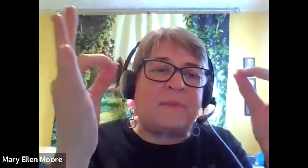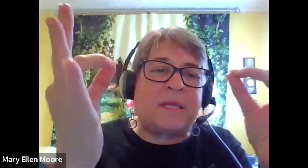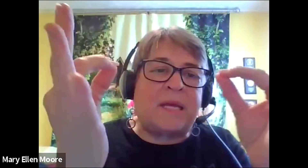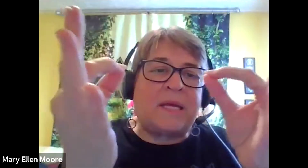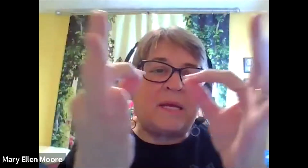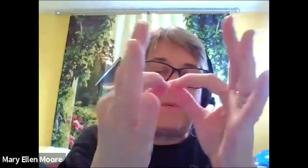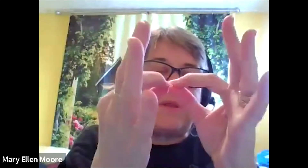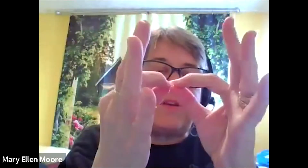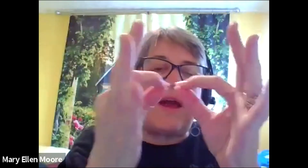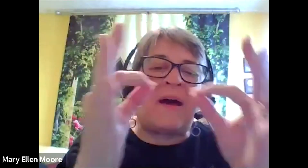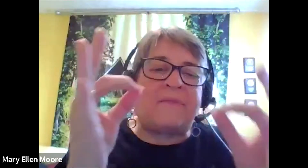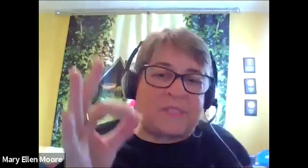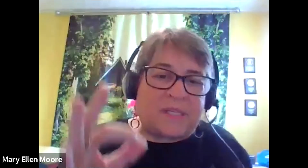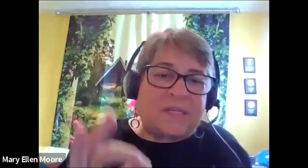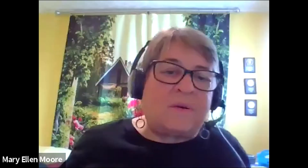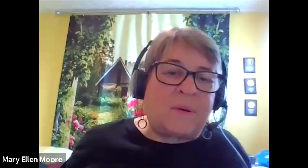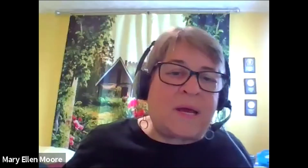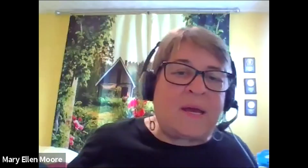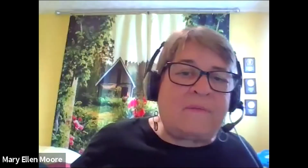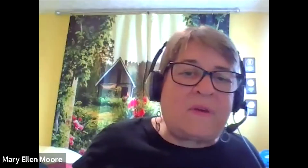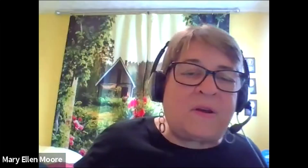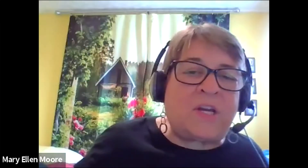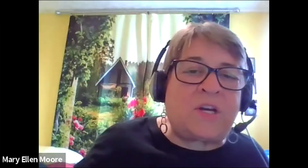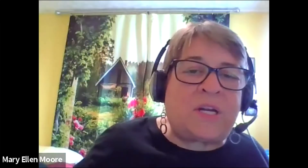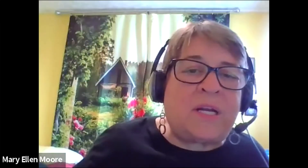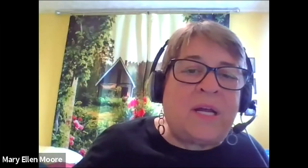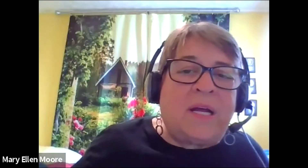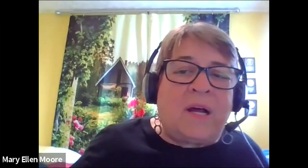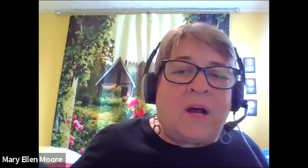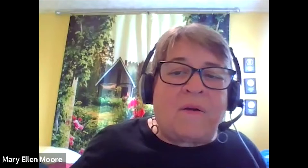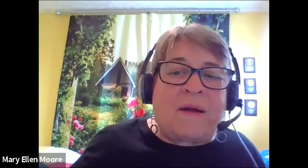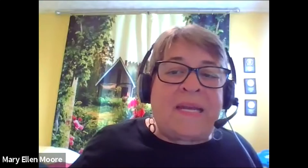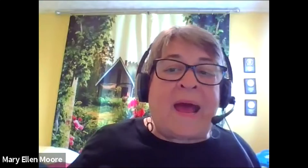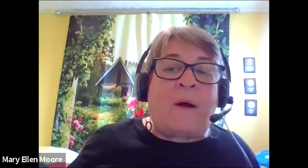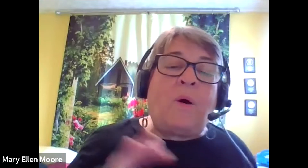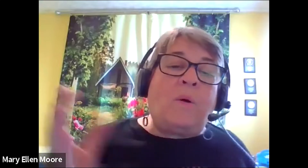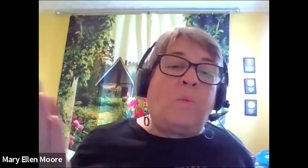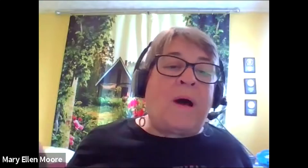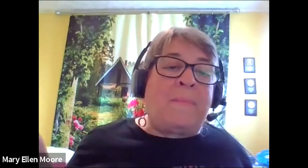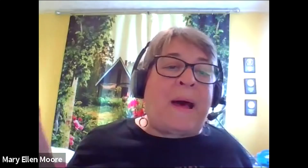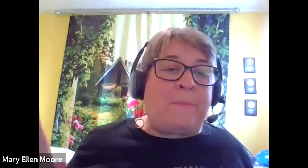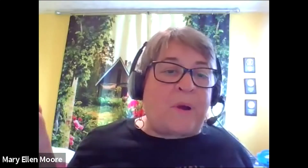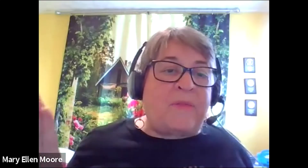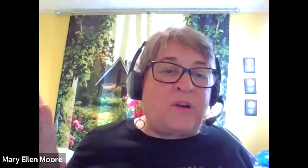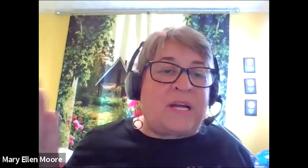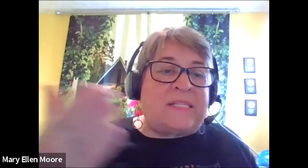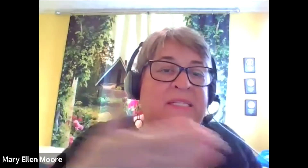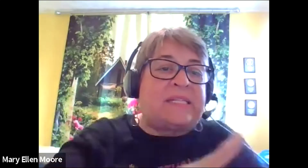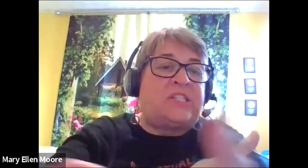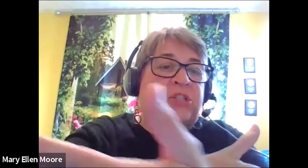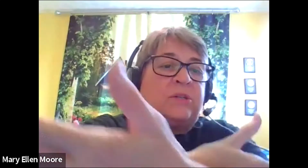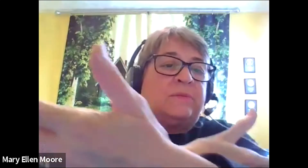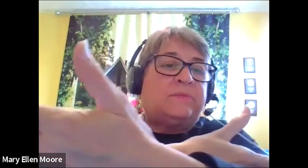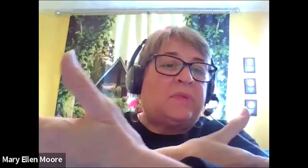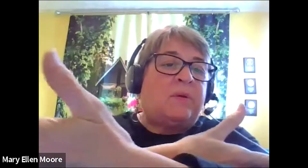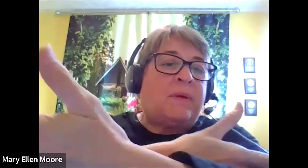Family with your F's. Okay. Very good. All right. Now, what about brother and sister?